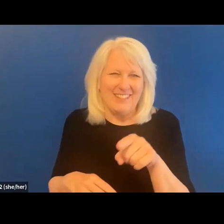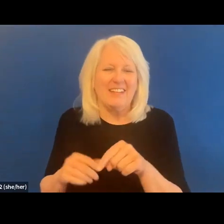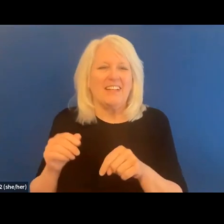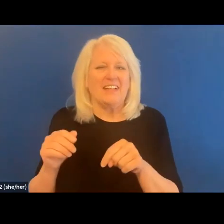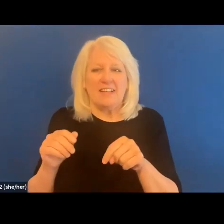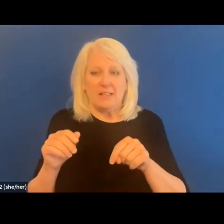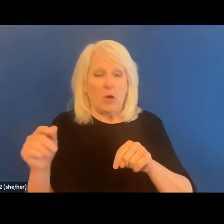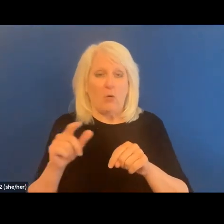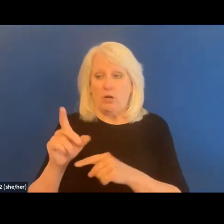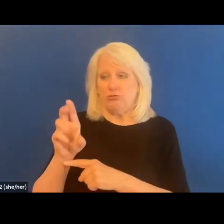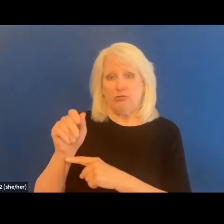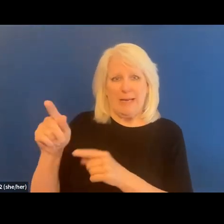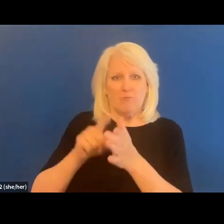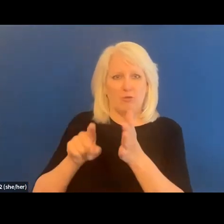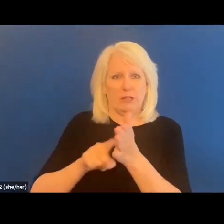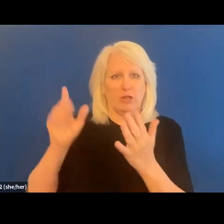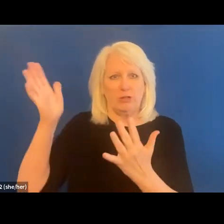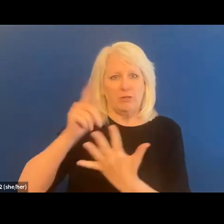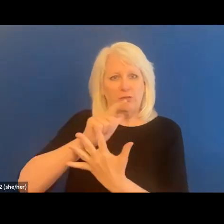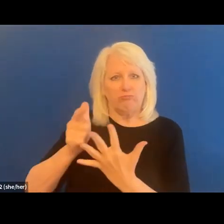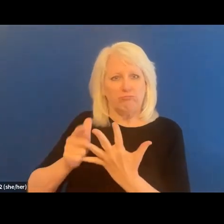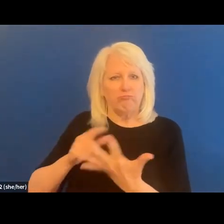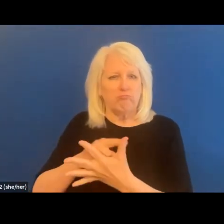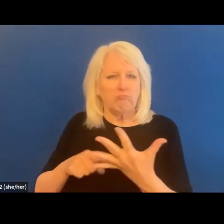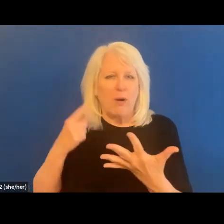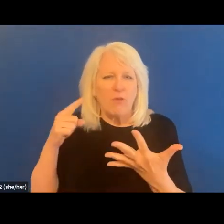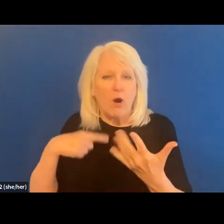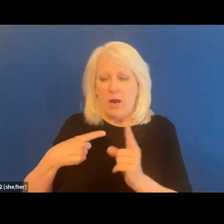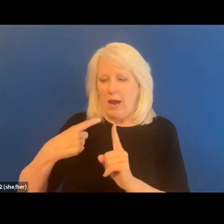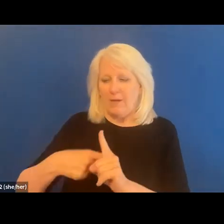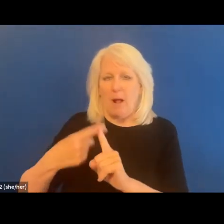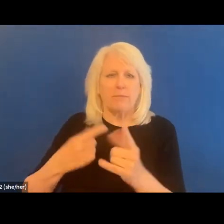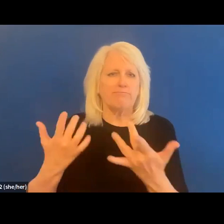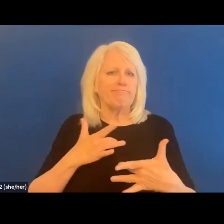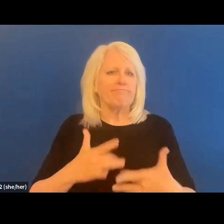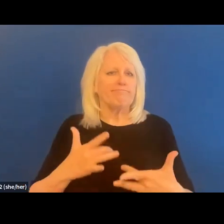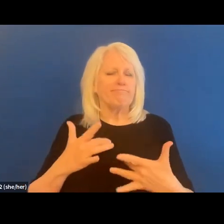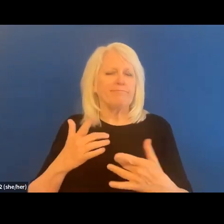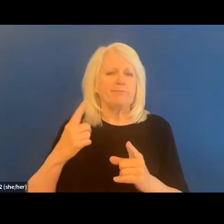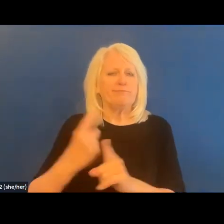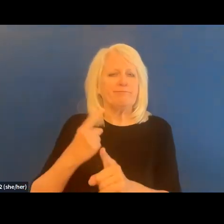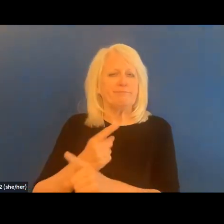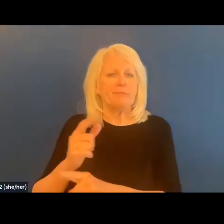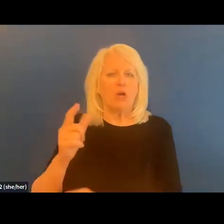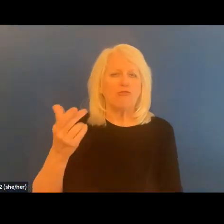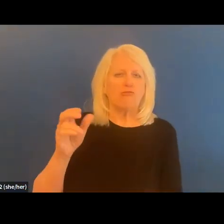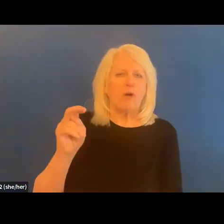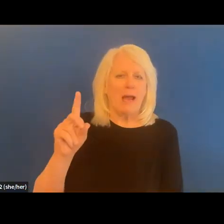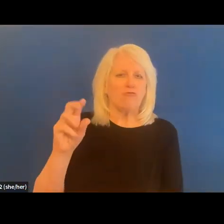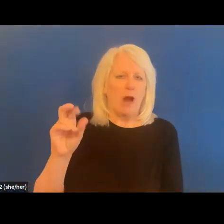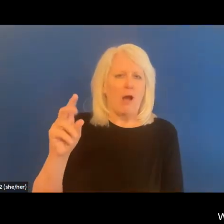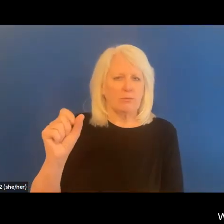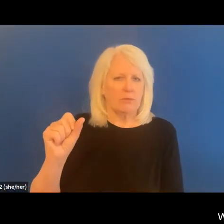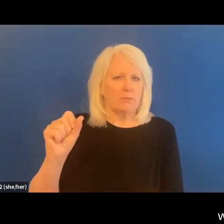our DREAM Research Rounds is to provide monthly grand rounds and monthly rounds in the tradition of grand